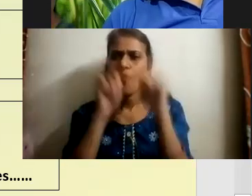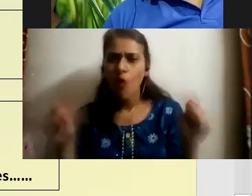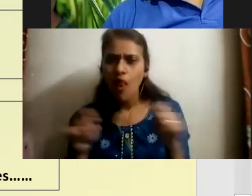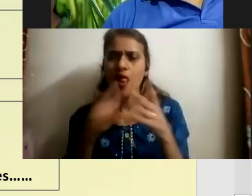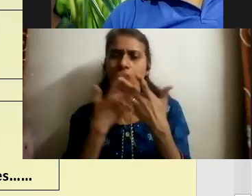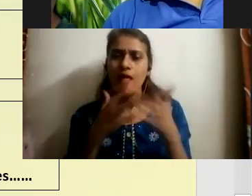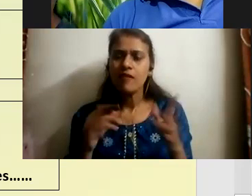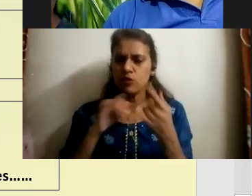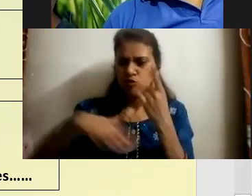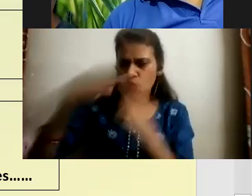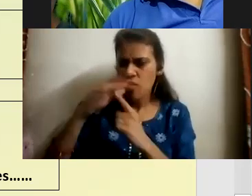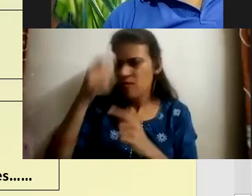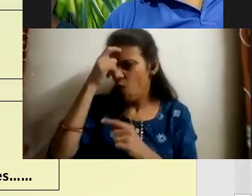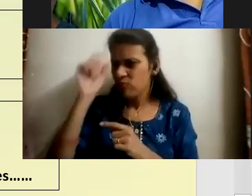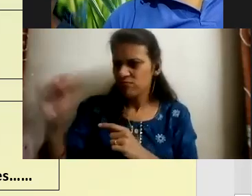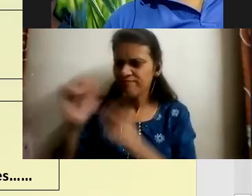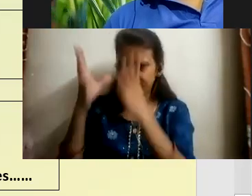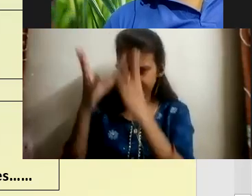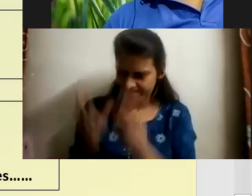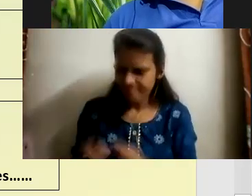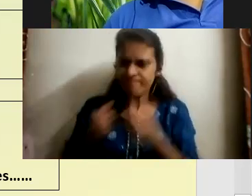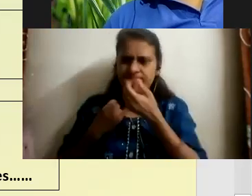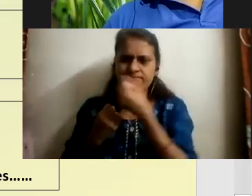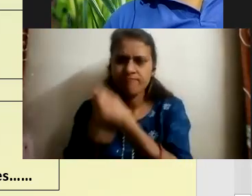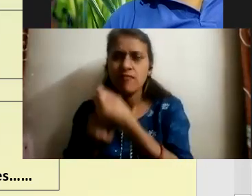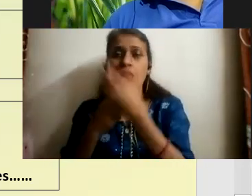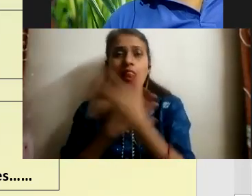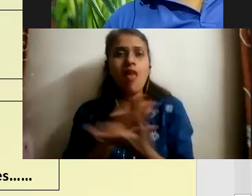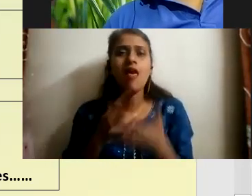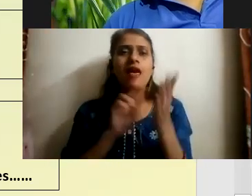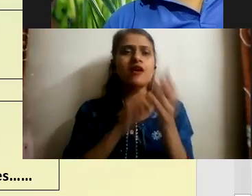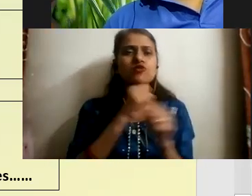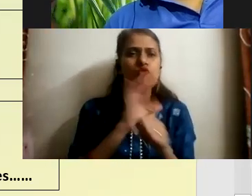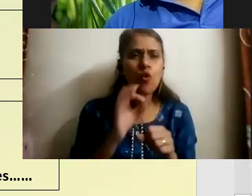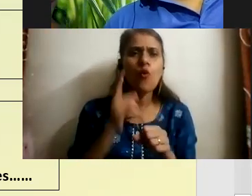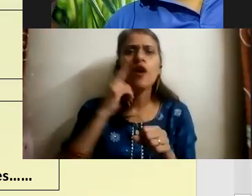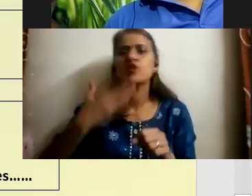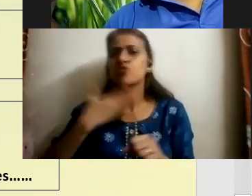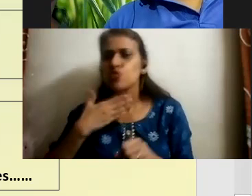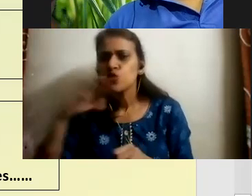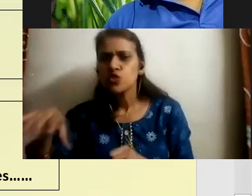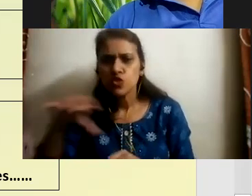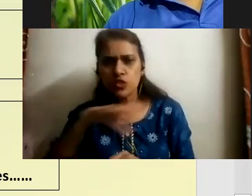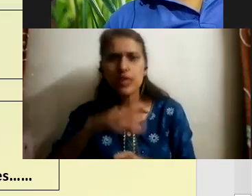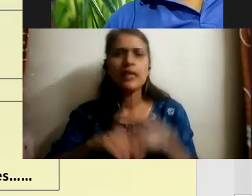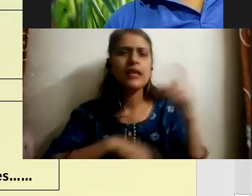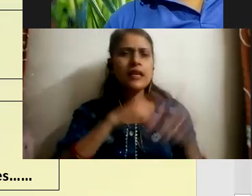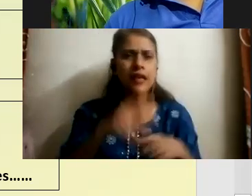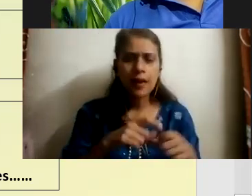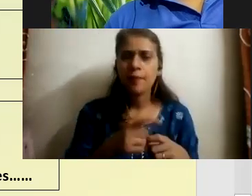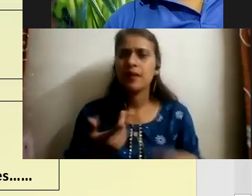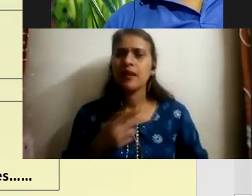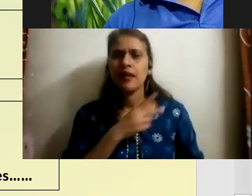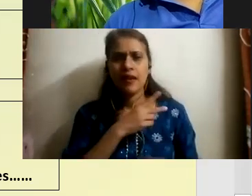solving a societal problem. So there are, you know, individuals and there are NGOs or institutions with whom they give work or they get work,